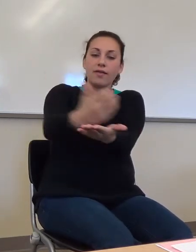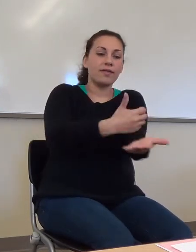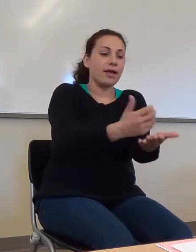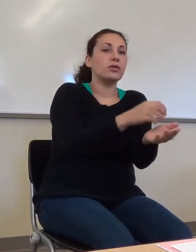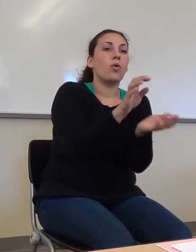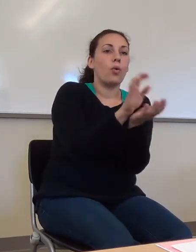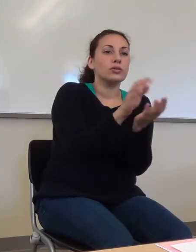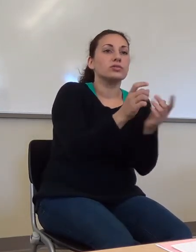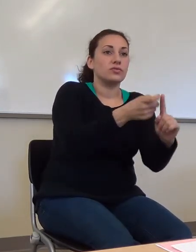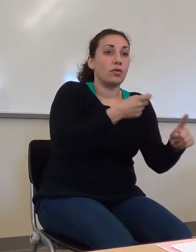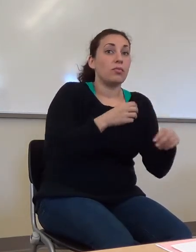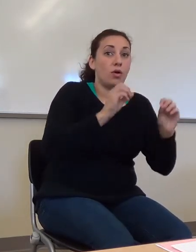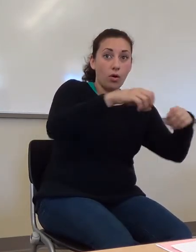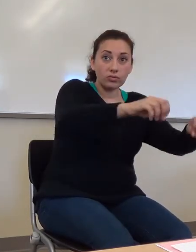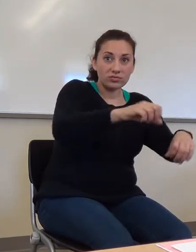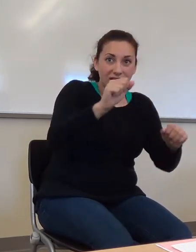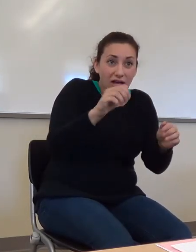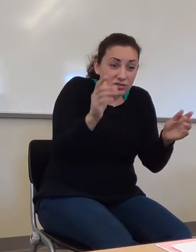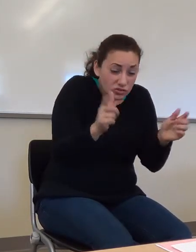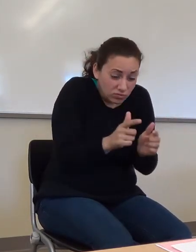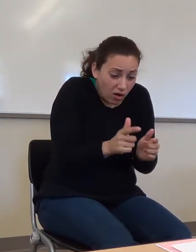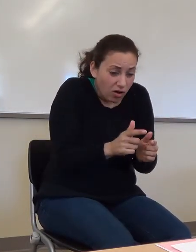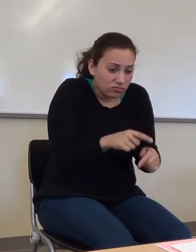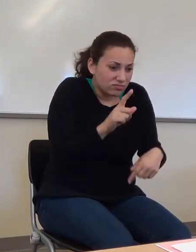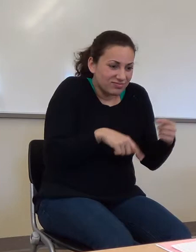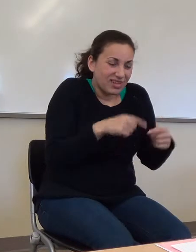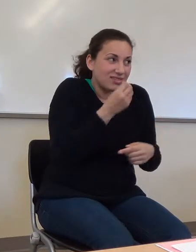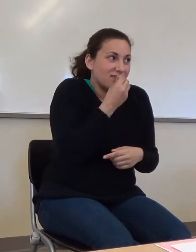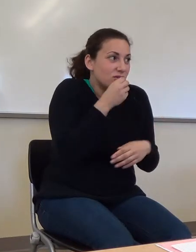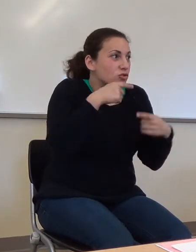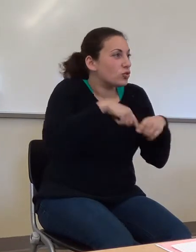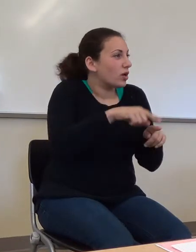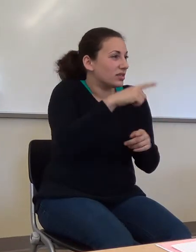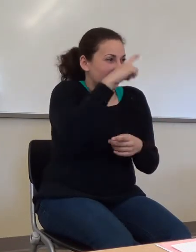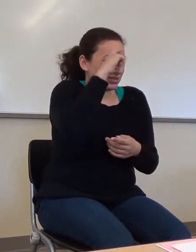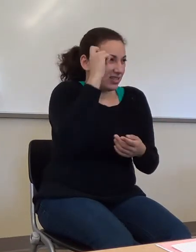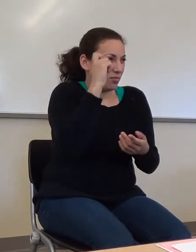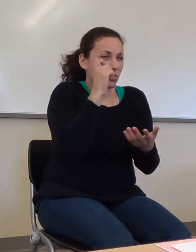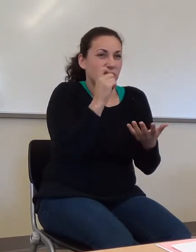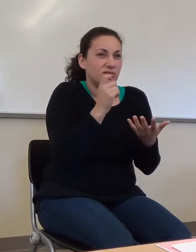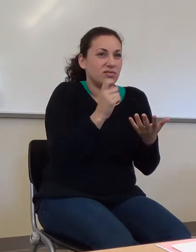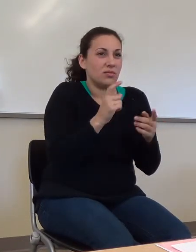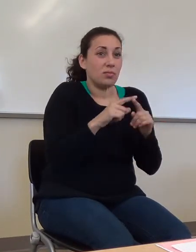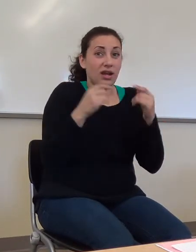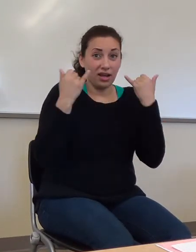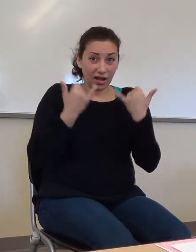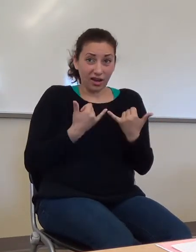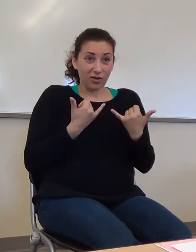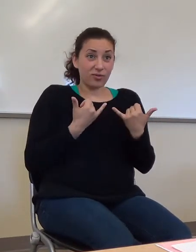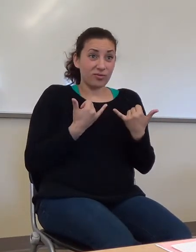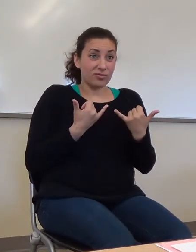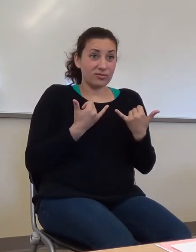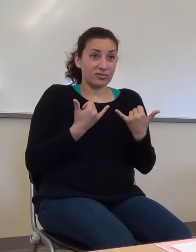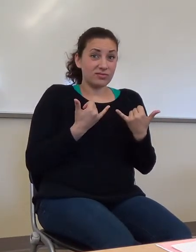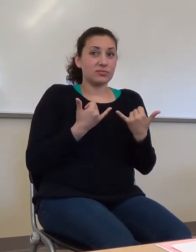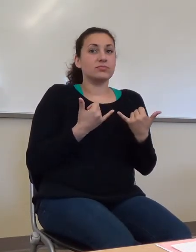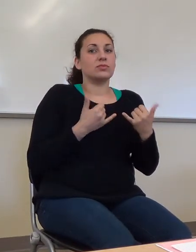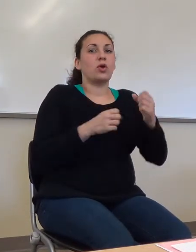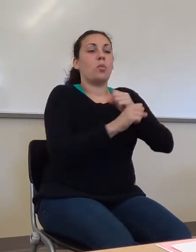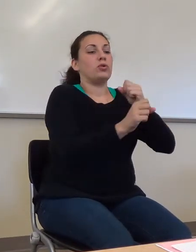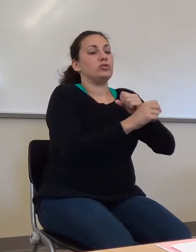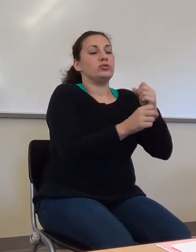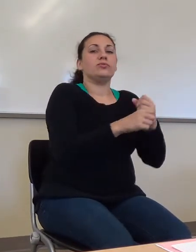ocean. Yeah, they were too small to eat in the summer, or something like that. But nowadays, they're